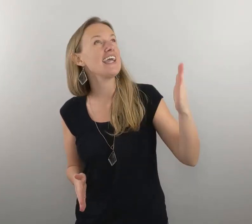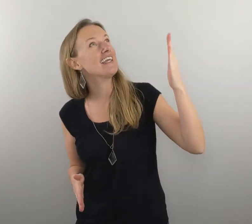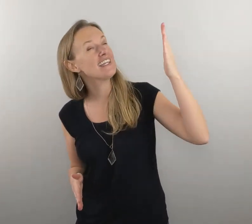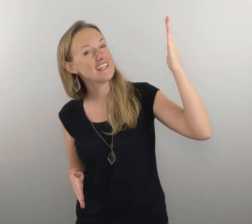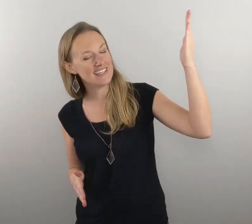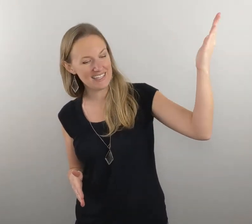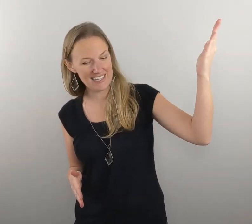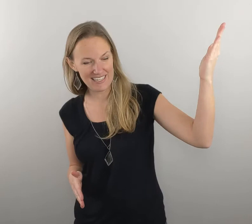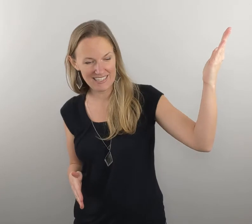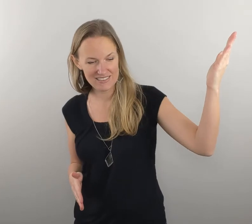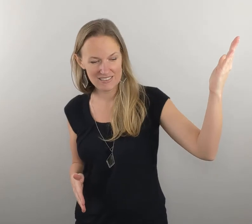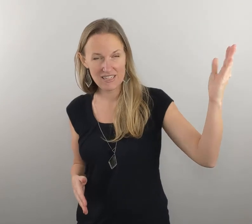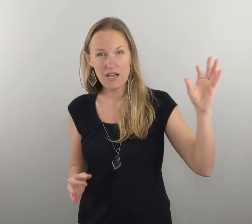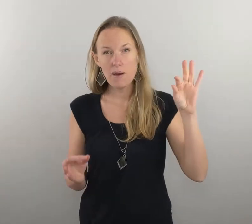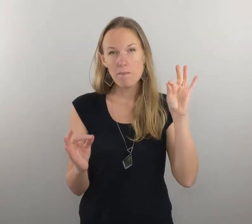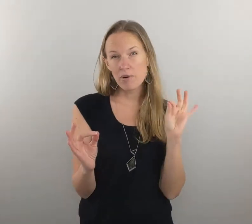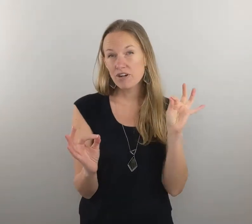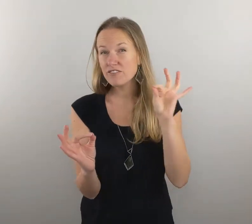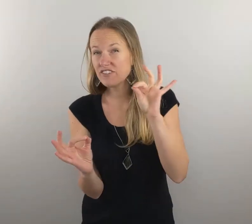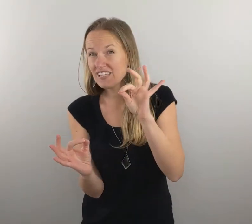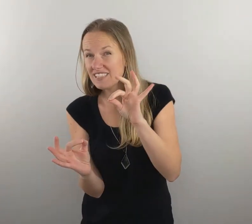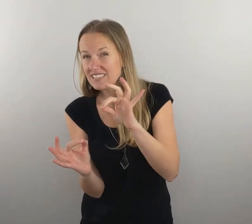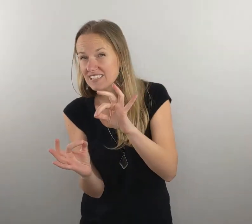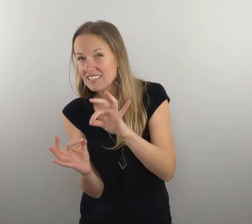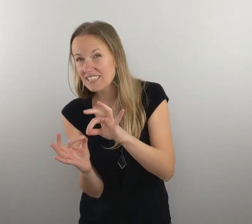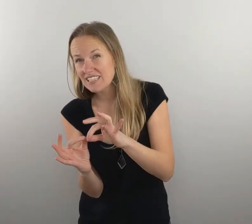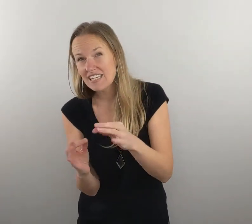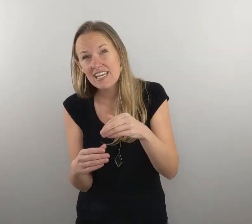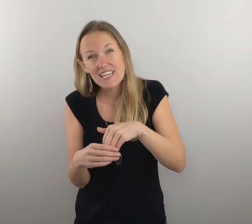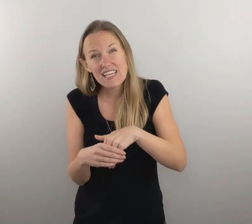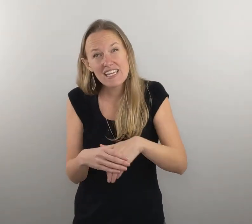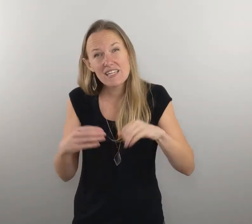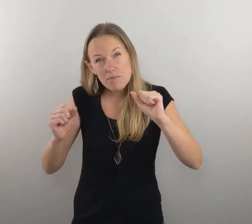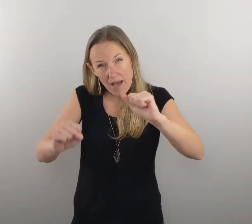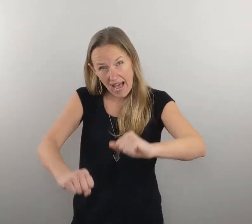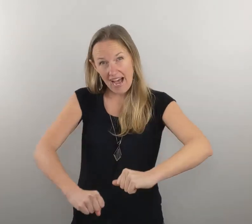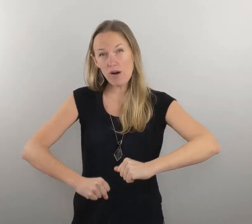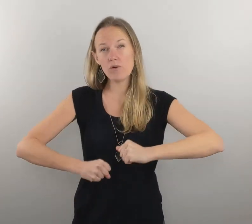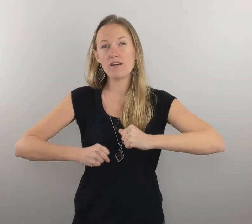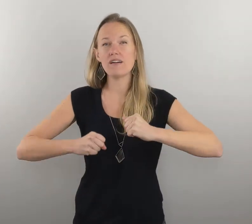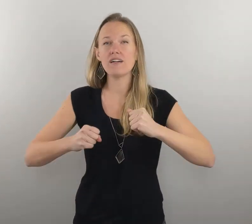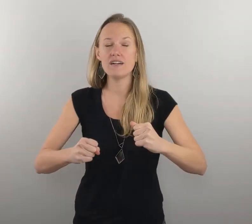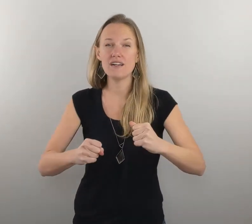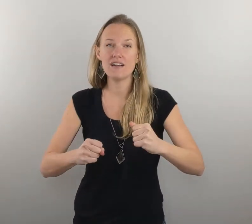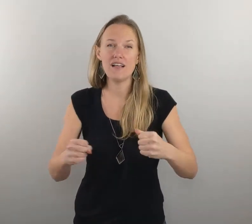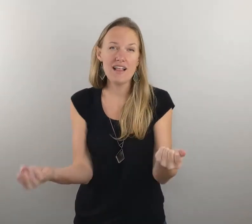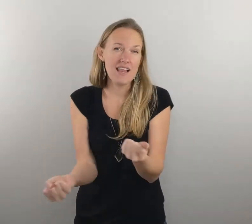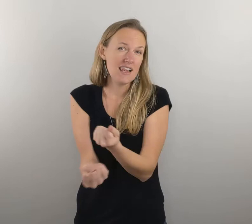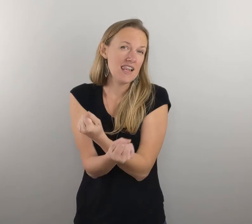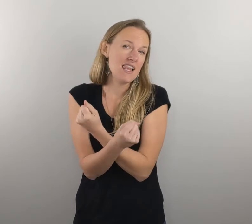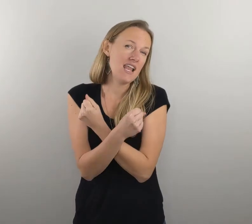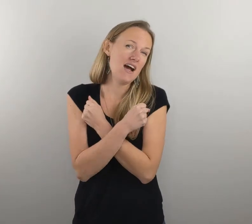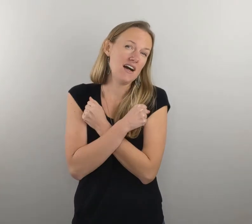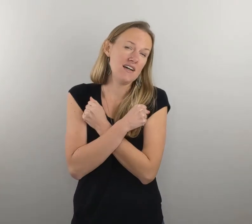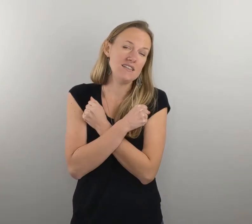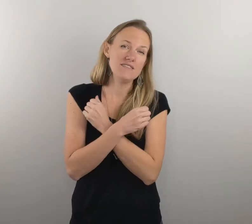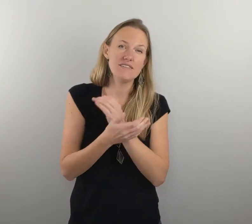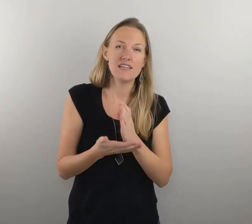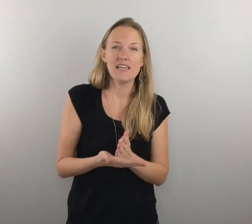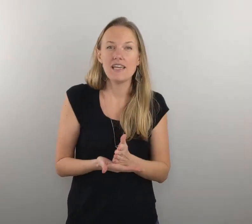beside thee. Perfect in power, love,